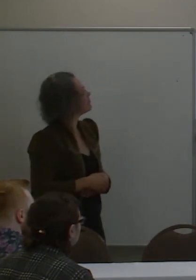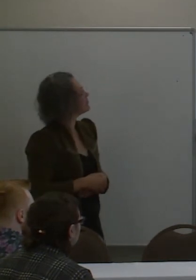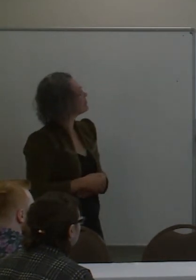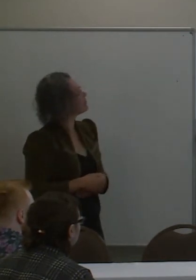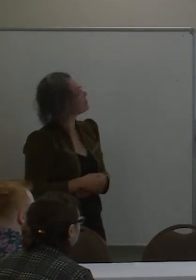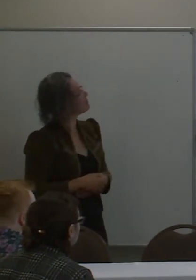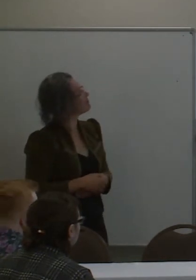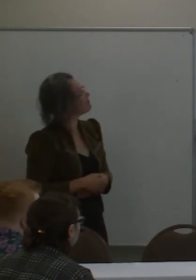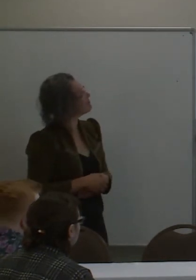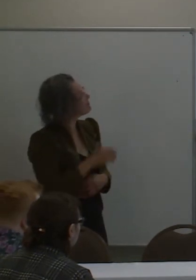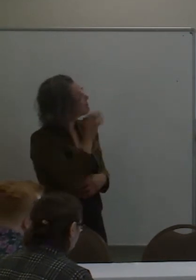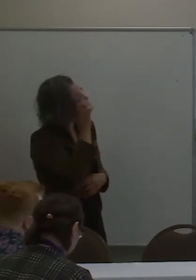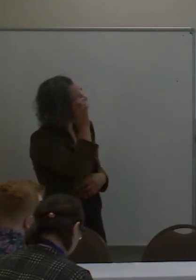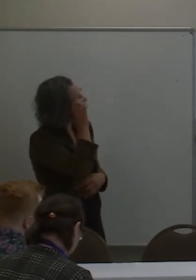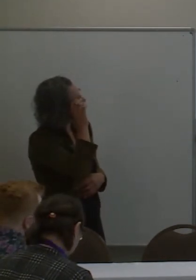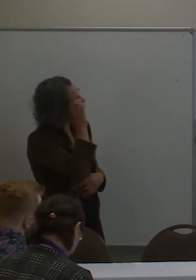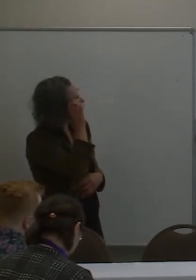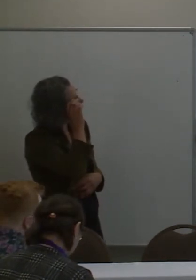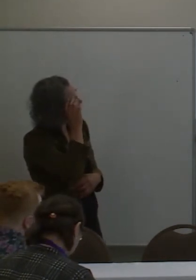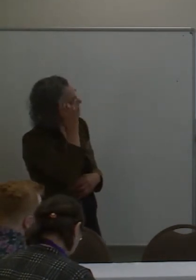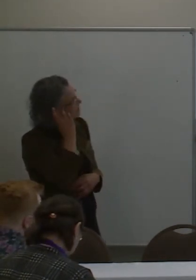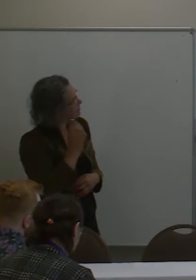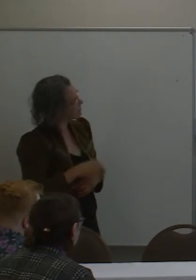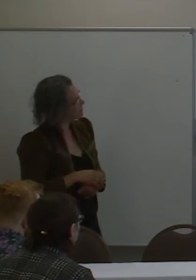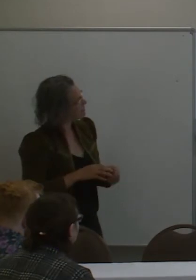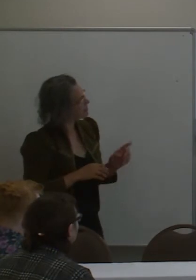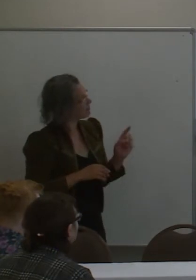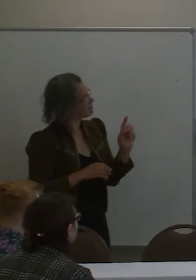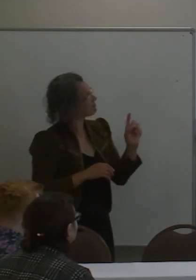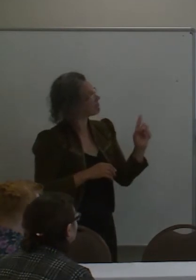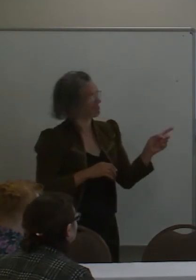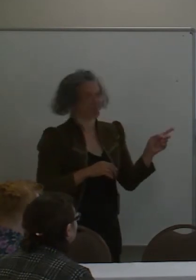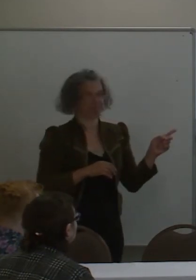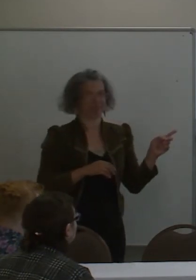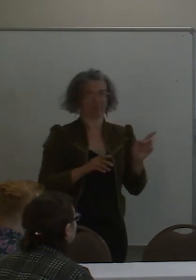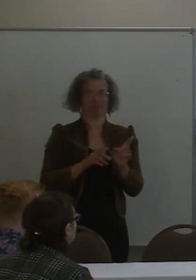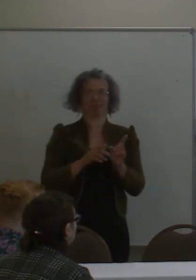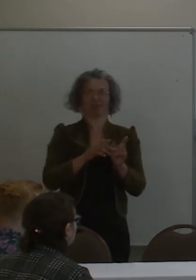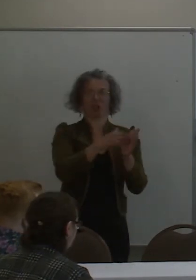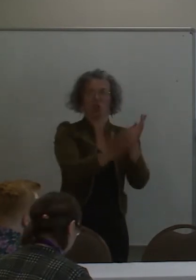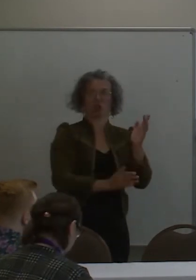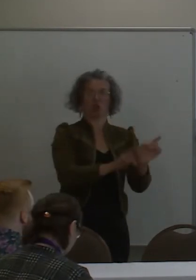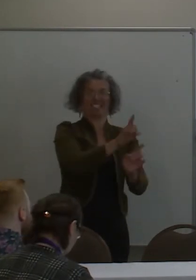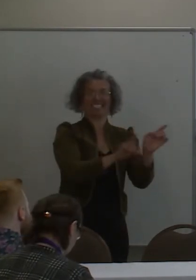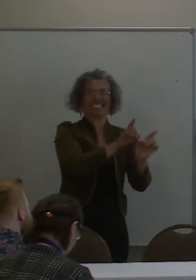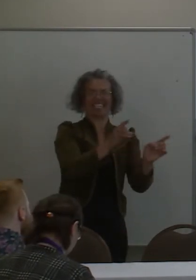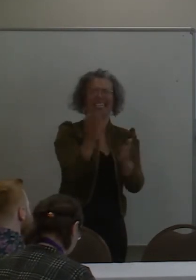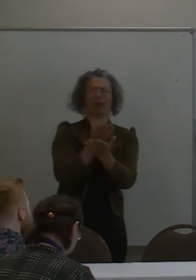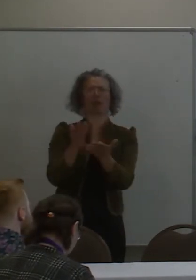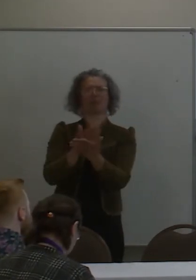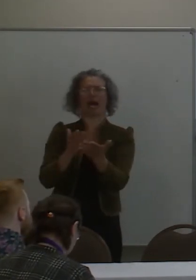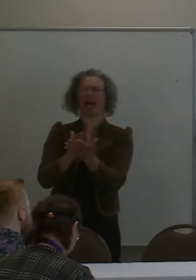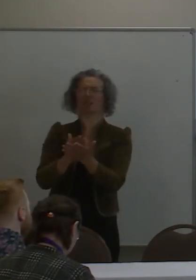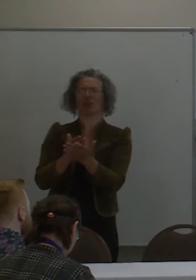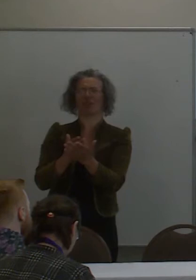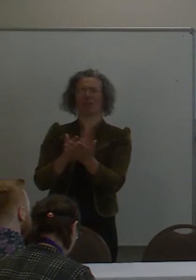up at the top. And about the project. So Story City was part of Canada 150 Plus, which was a happy birthday